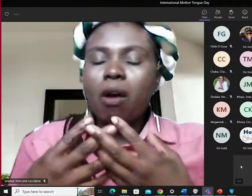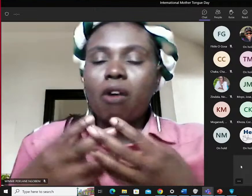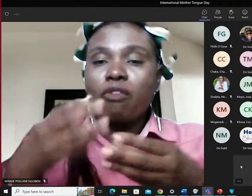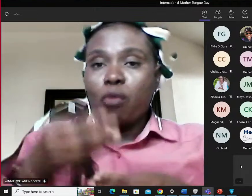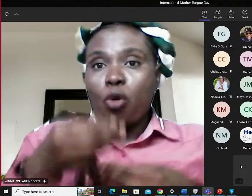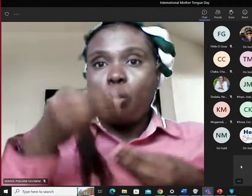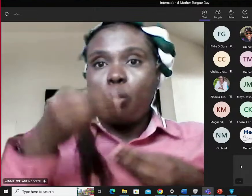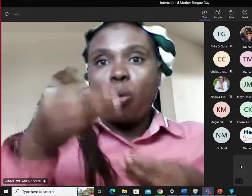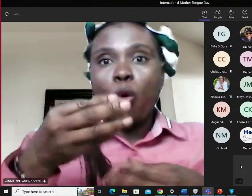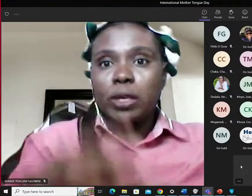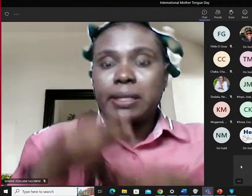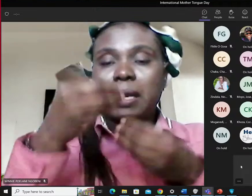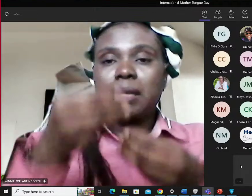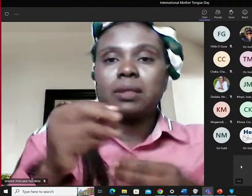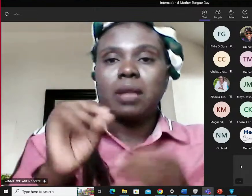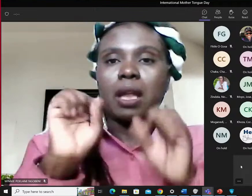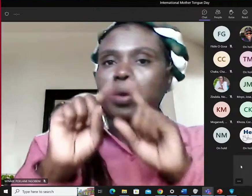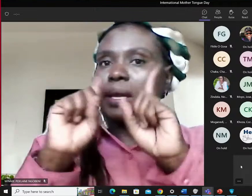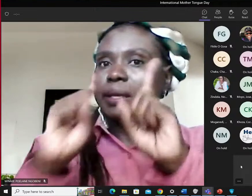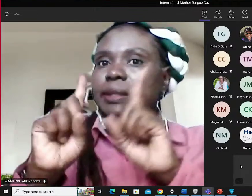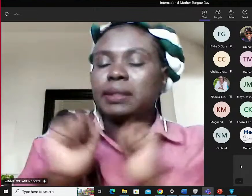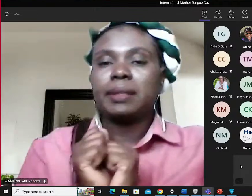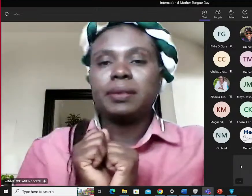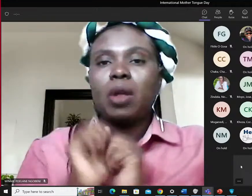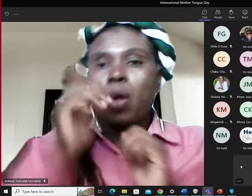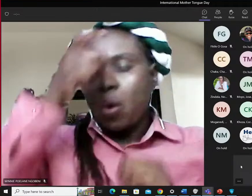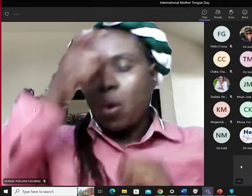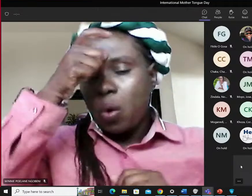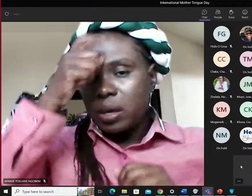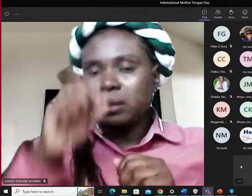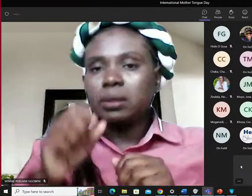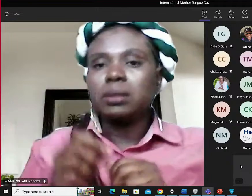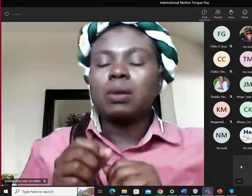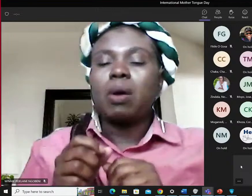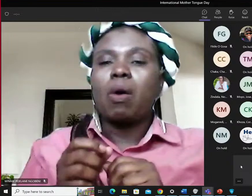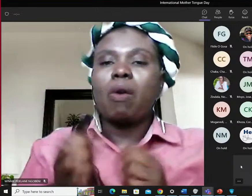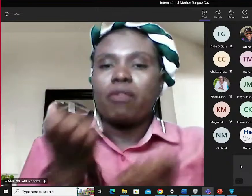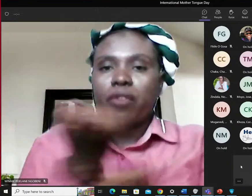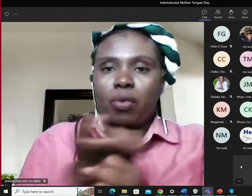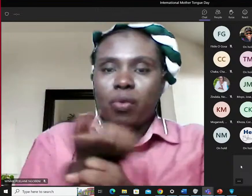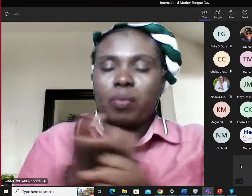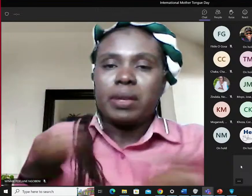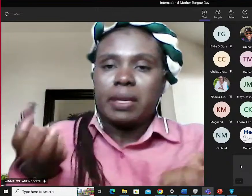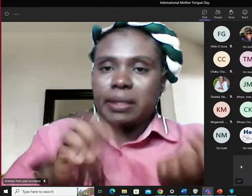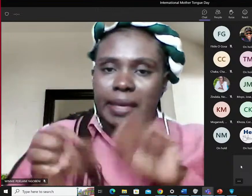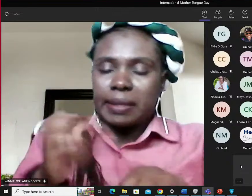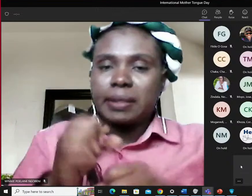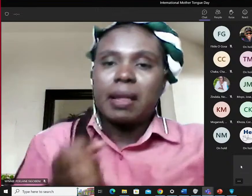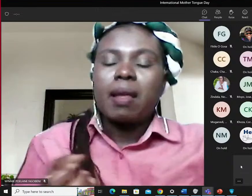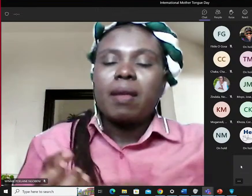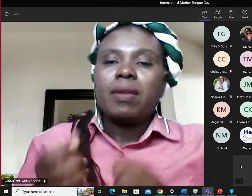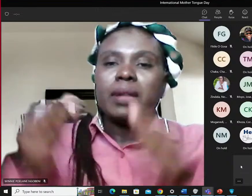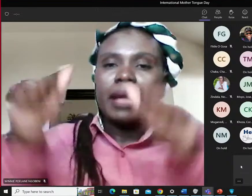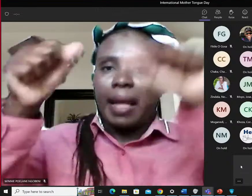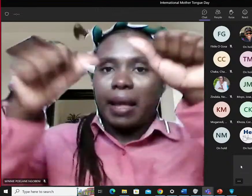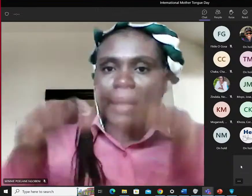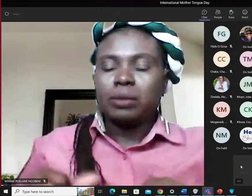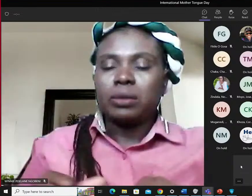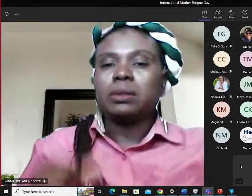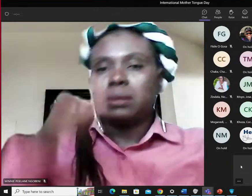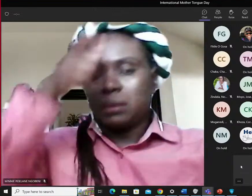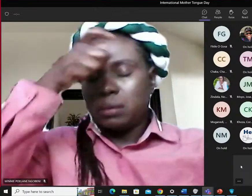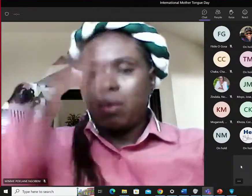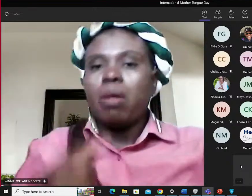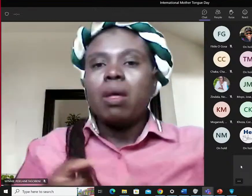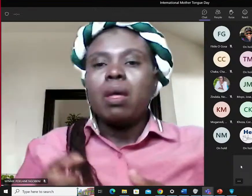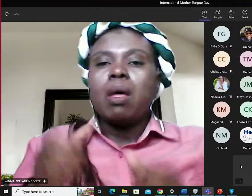Education, College of Economic and Management Sciences, College of Accounting Sciences, College of Law, College